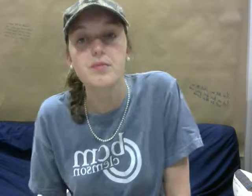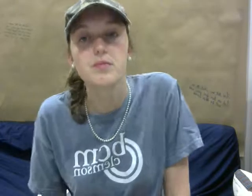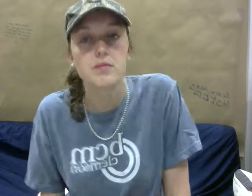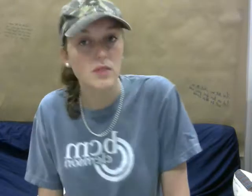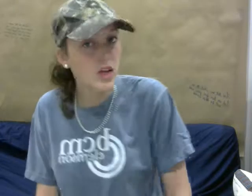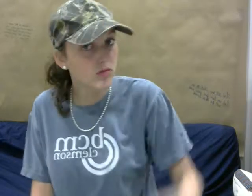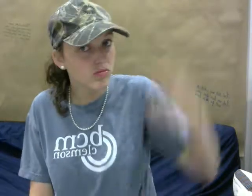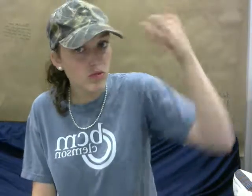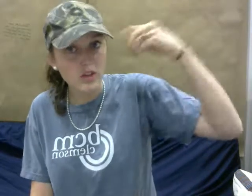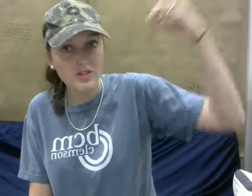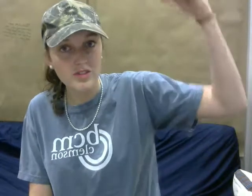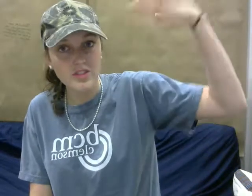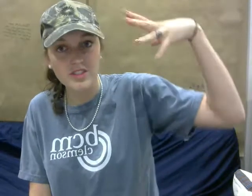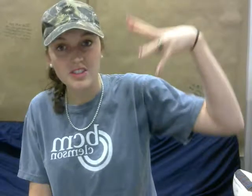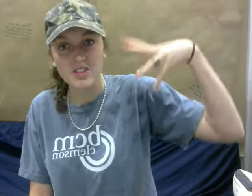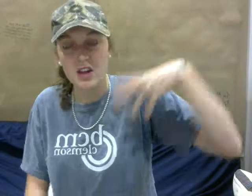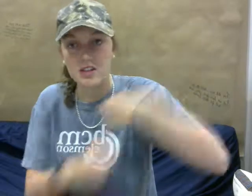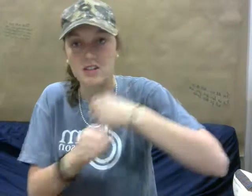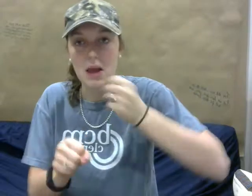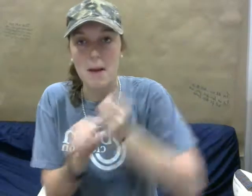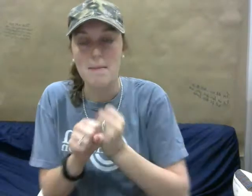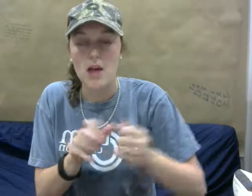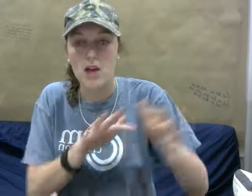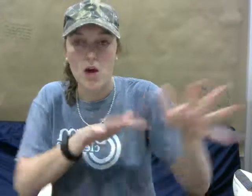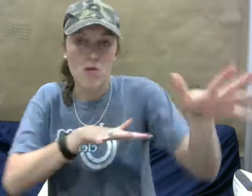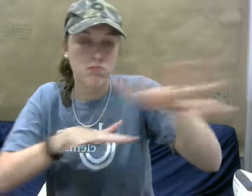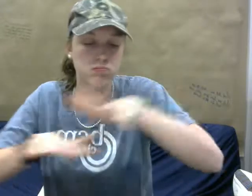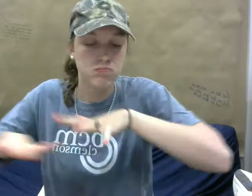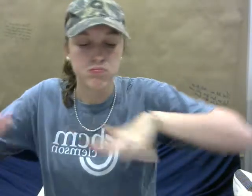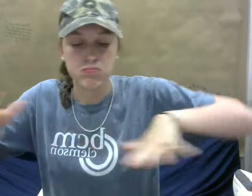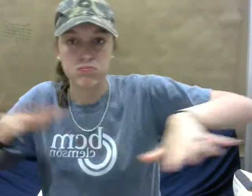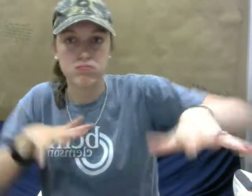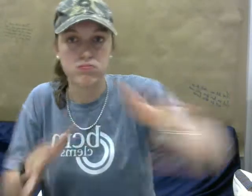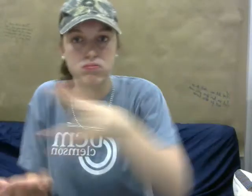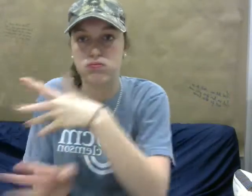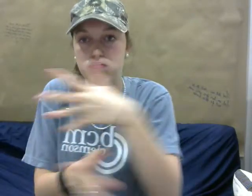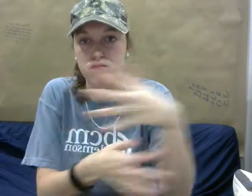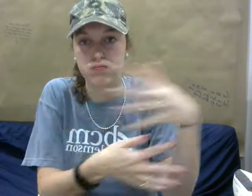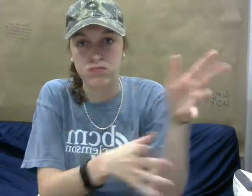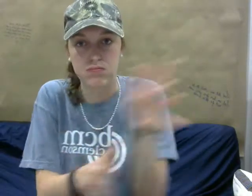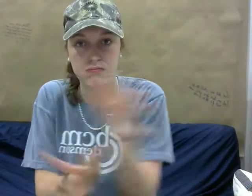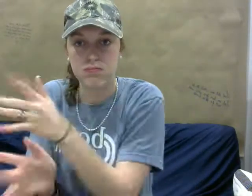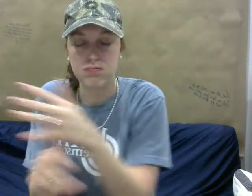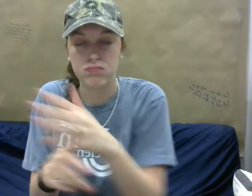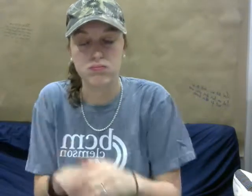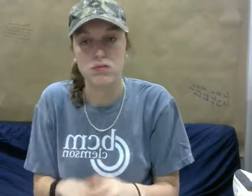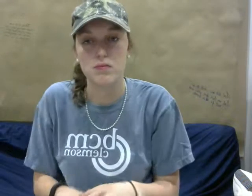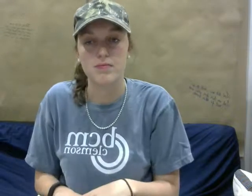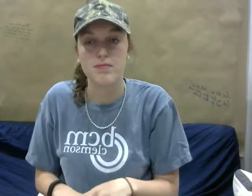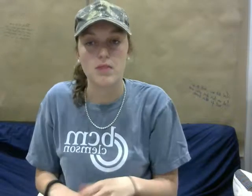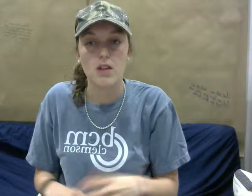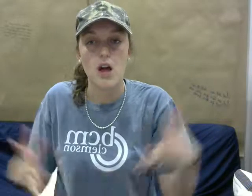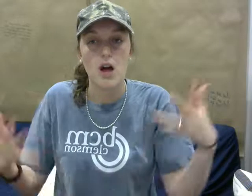wind, energetic charged particles emitted by the Sun in all directions, collides with incoming particles from